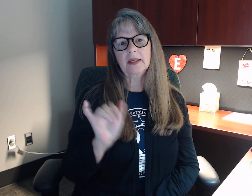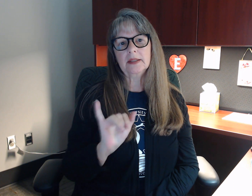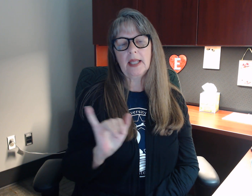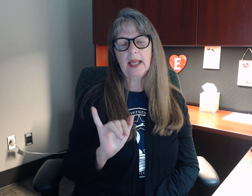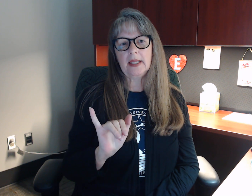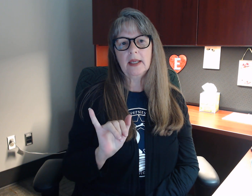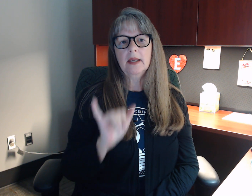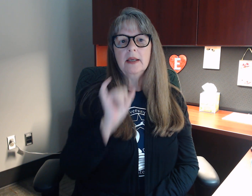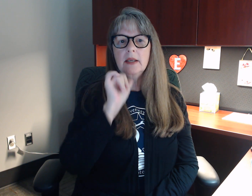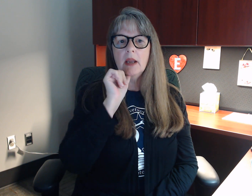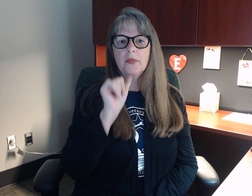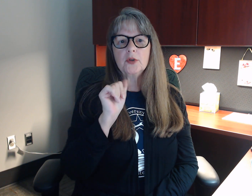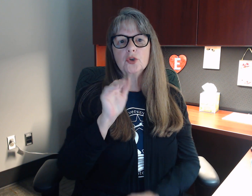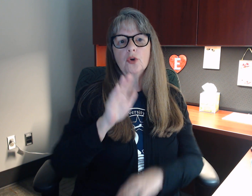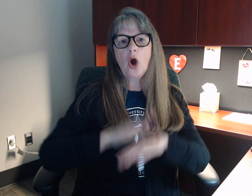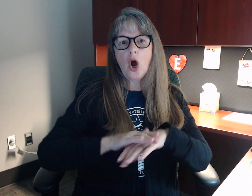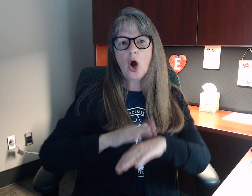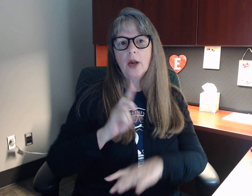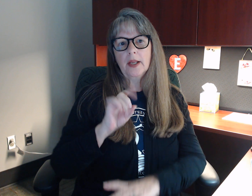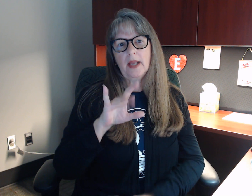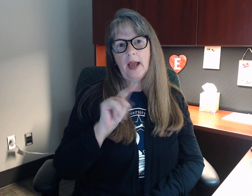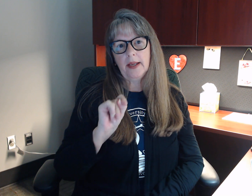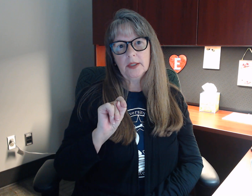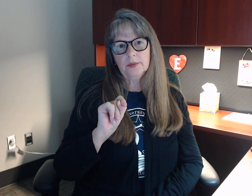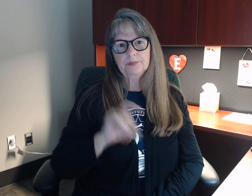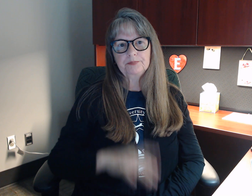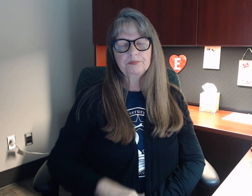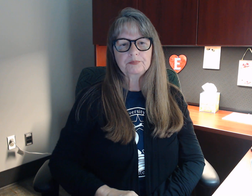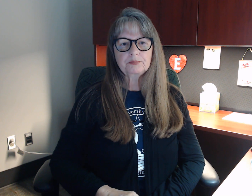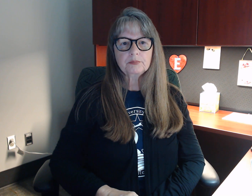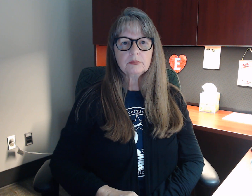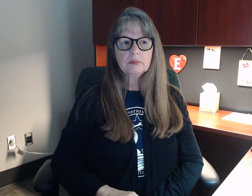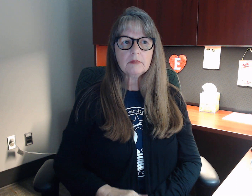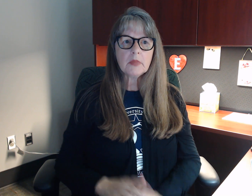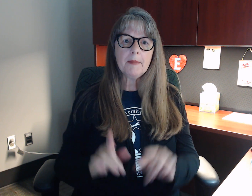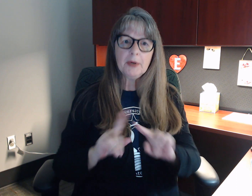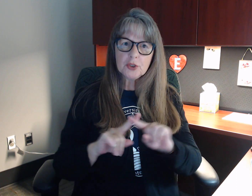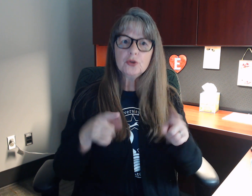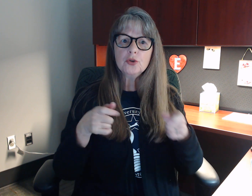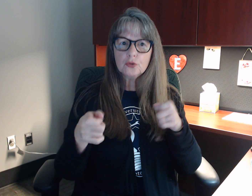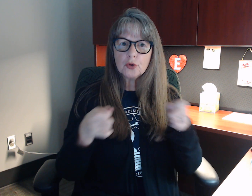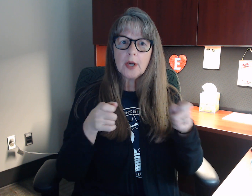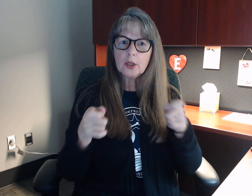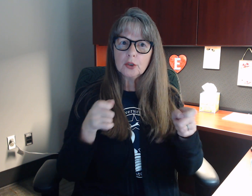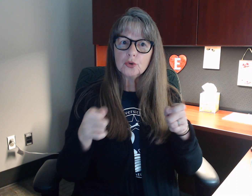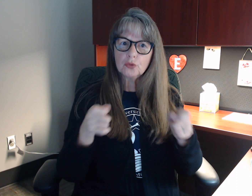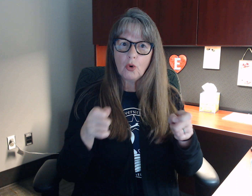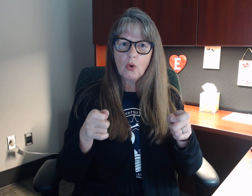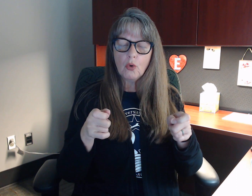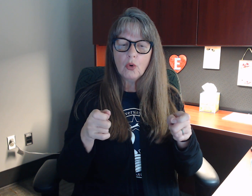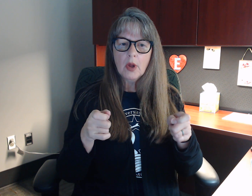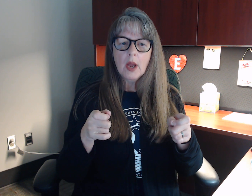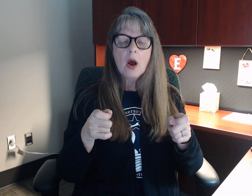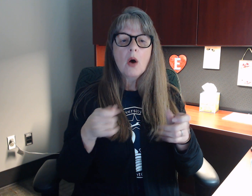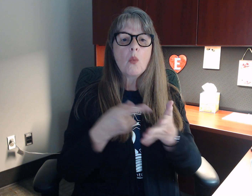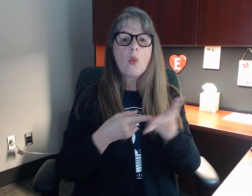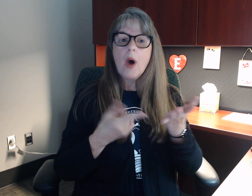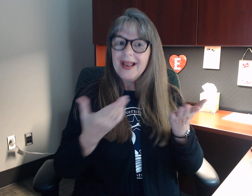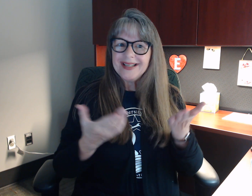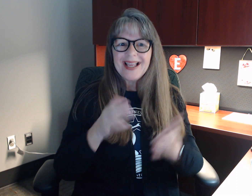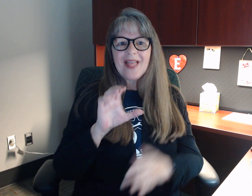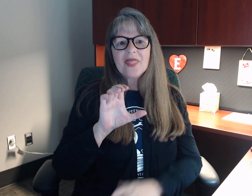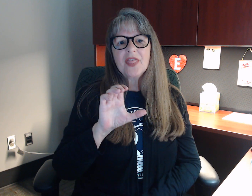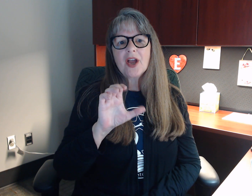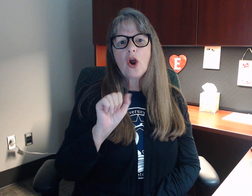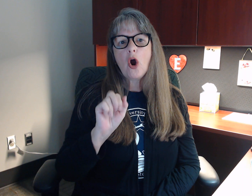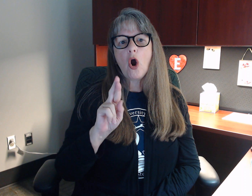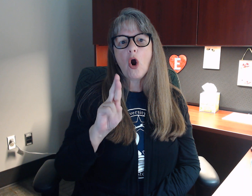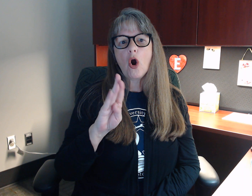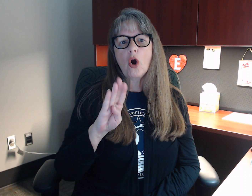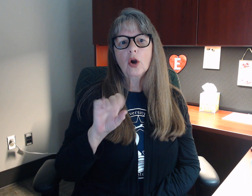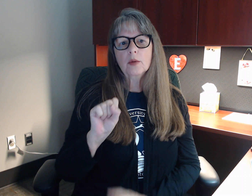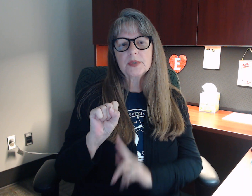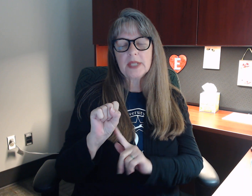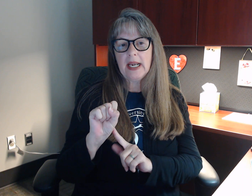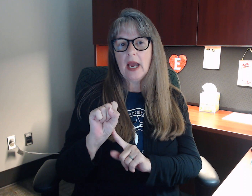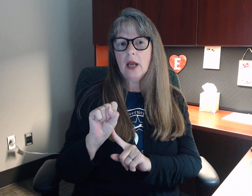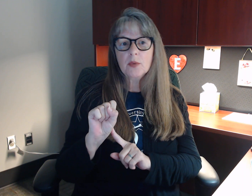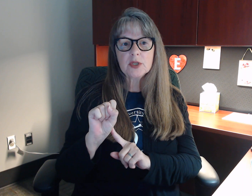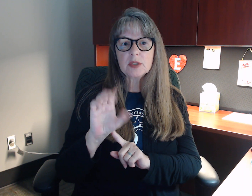like? Not that you're on a diet, but you do try to control what? The carbs. And I always spell